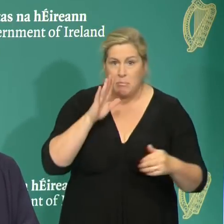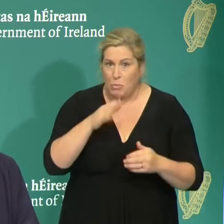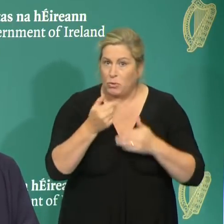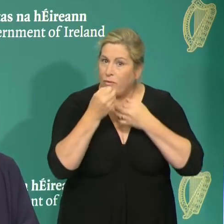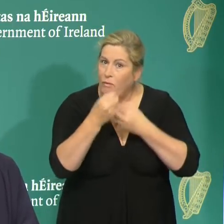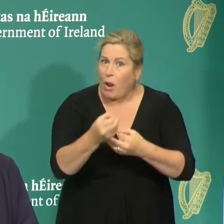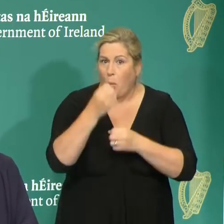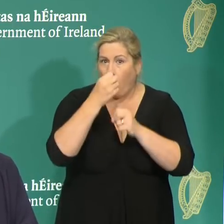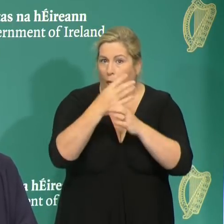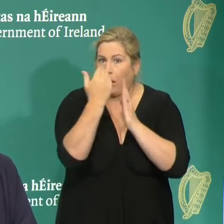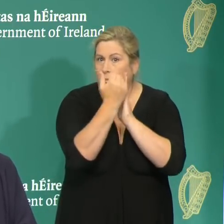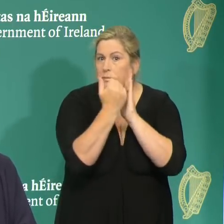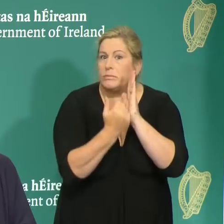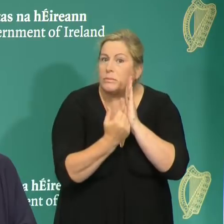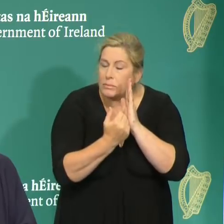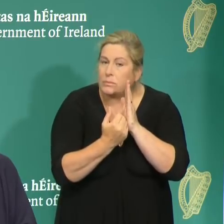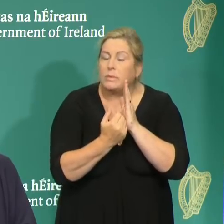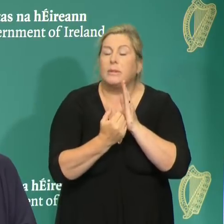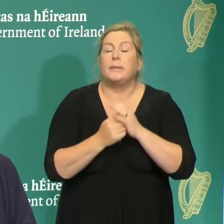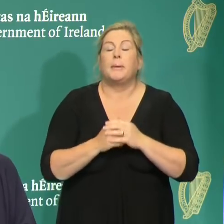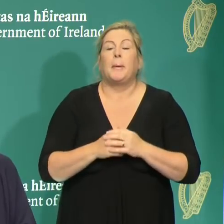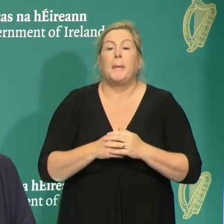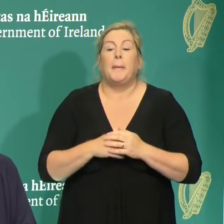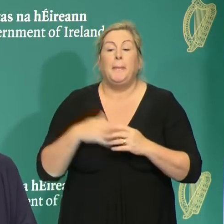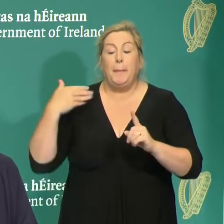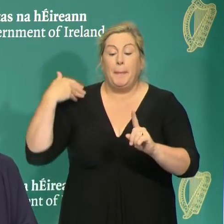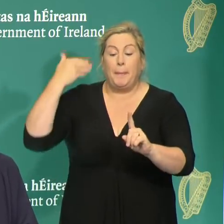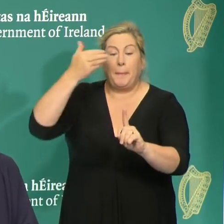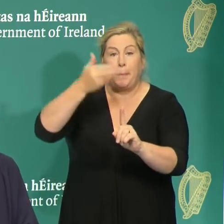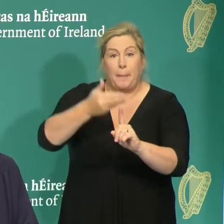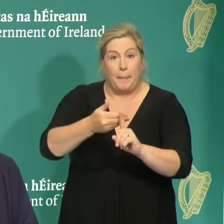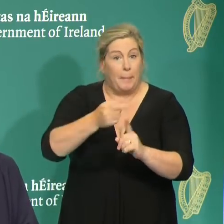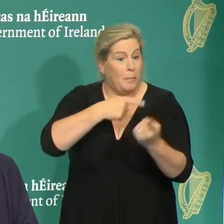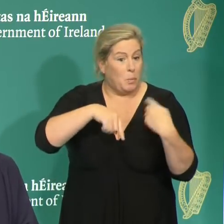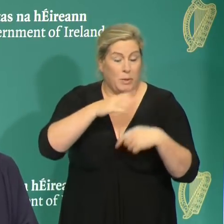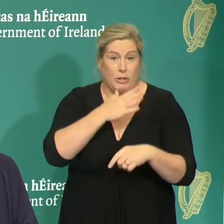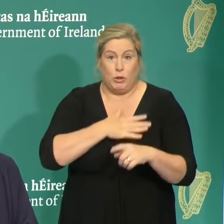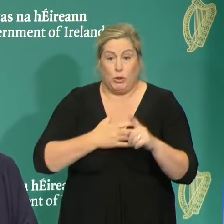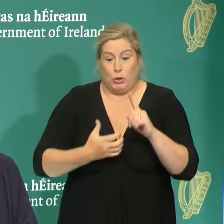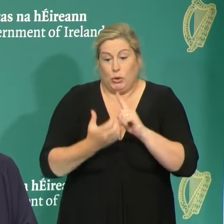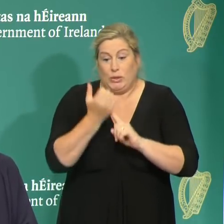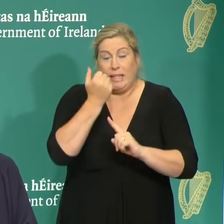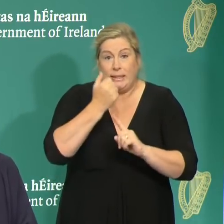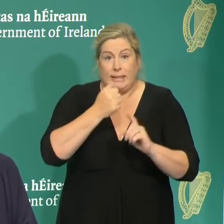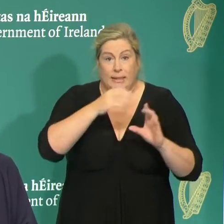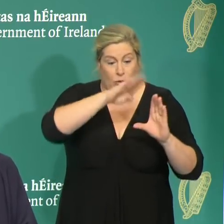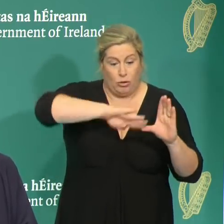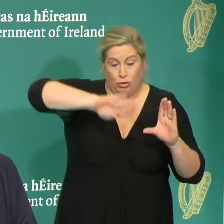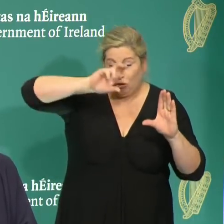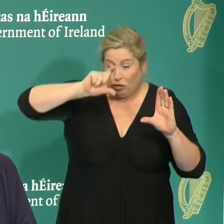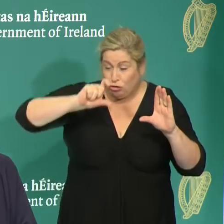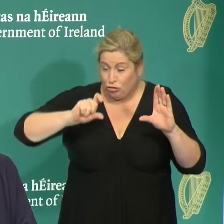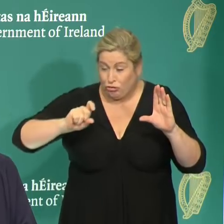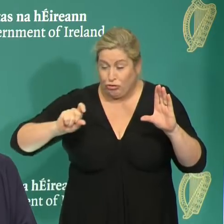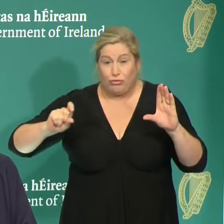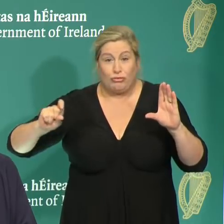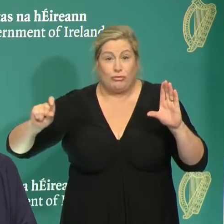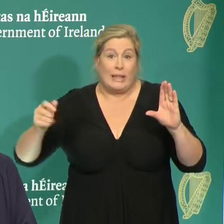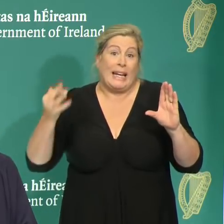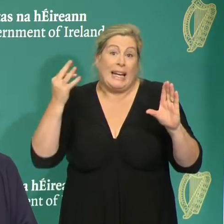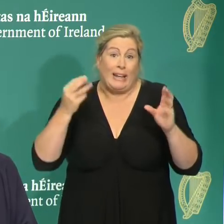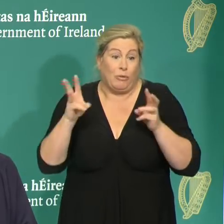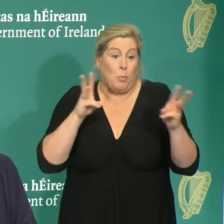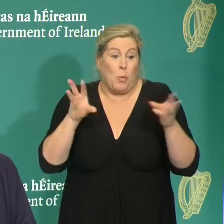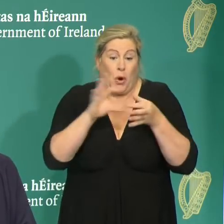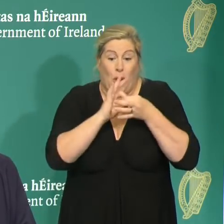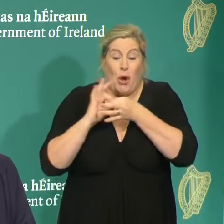As has been the case all along, we will only continue to be successful in suppressing this virus through our collective efforts,